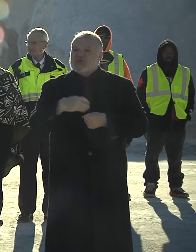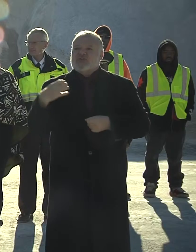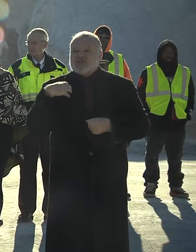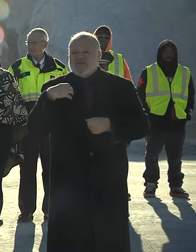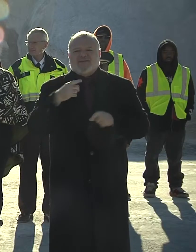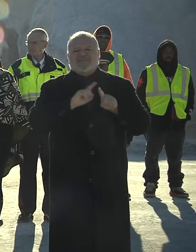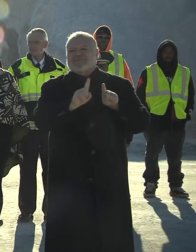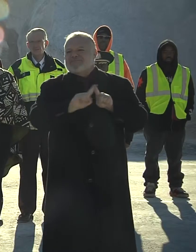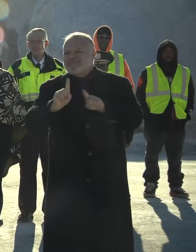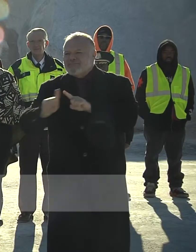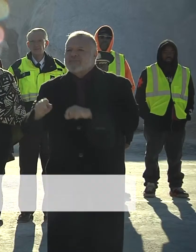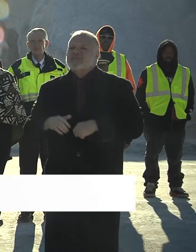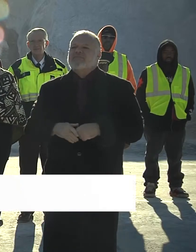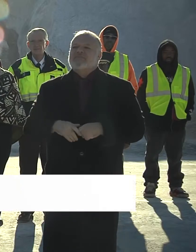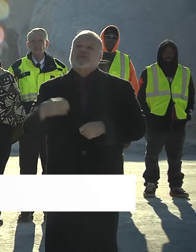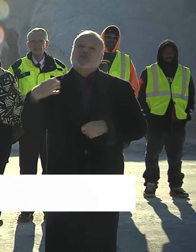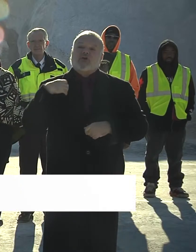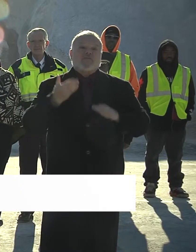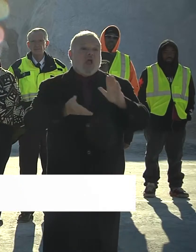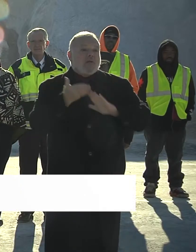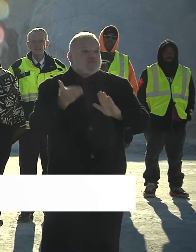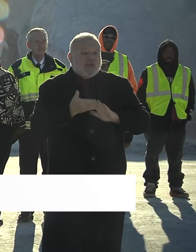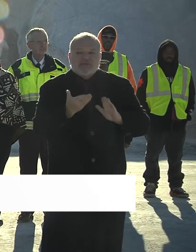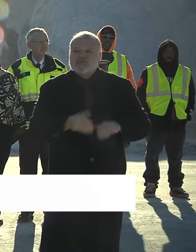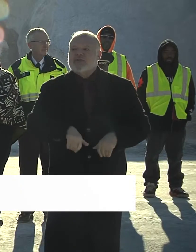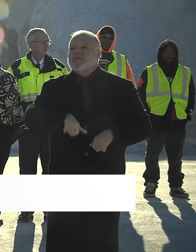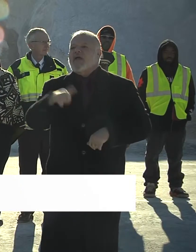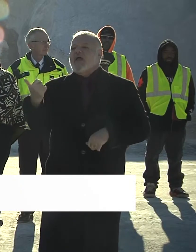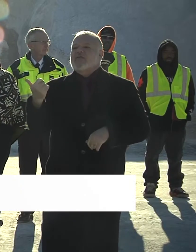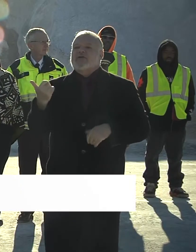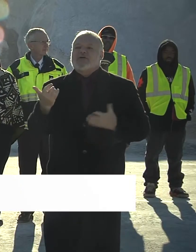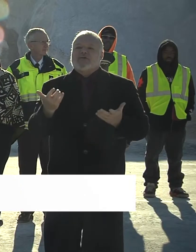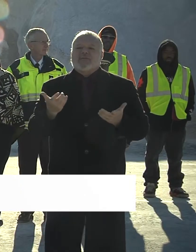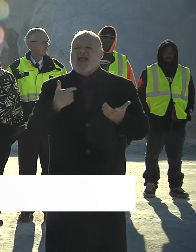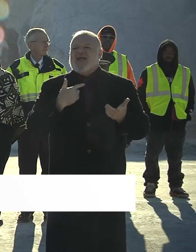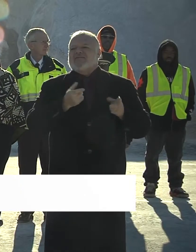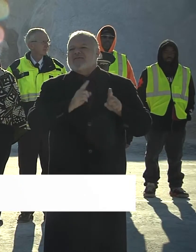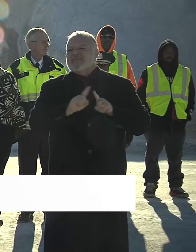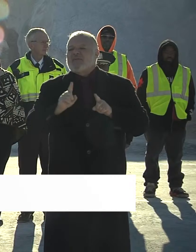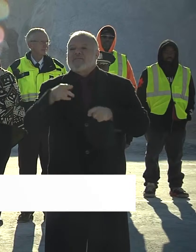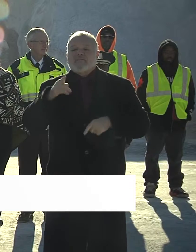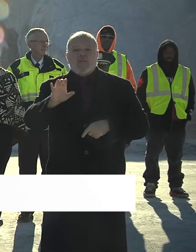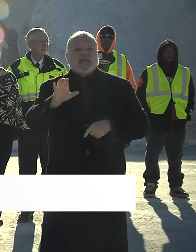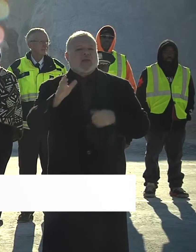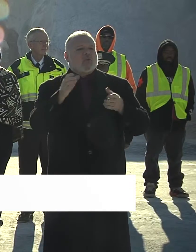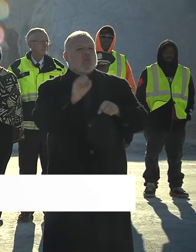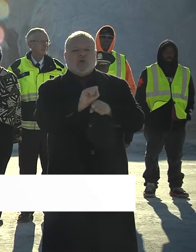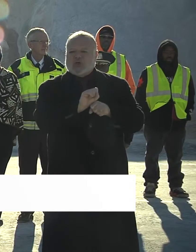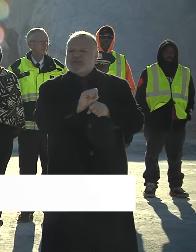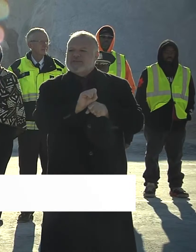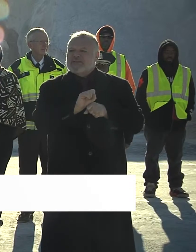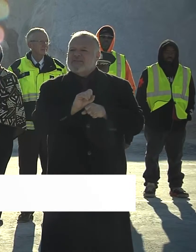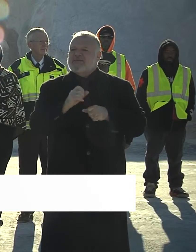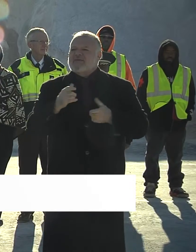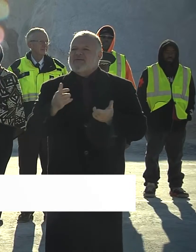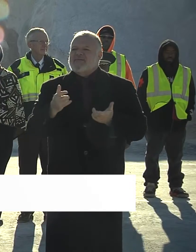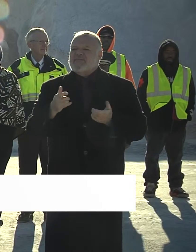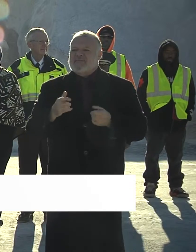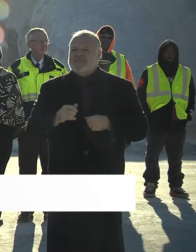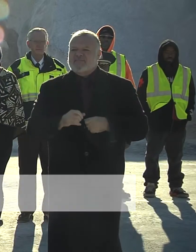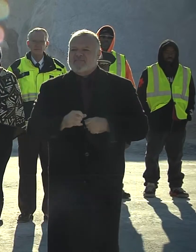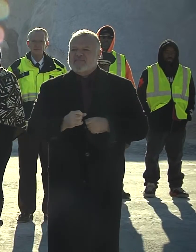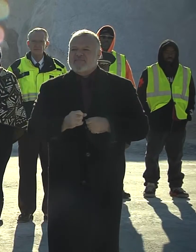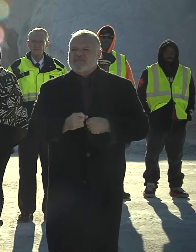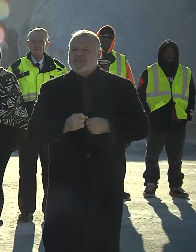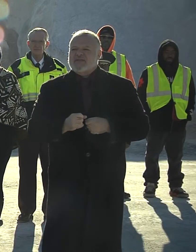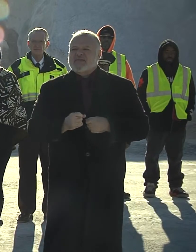Irish, the Superintendent of Street Operations for Public Works Mike Brohl. Of course. Oh, sorry. And I